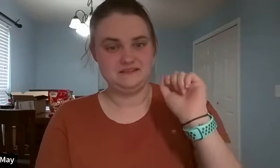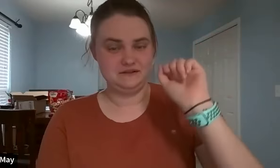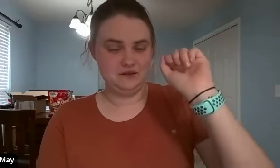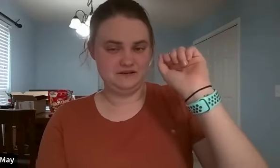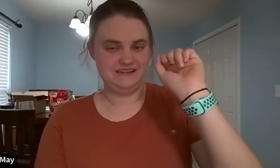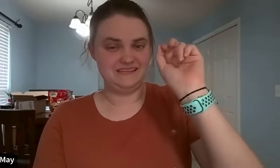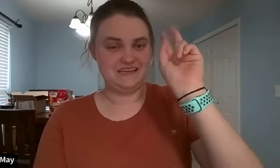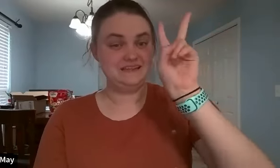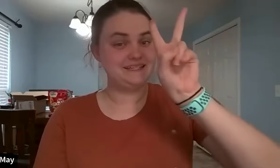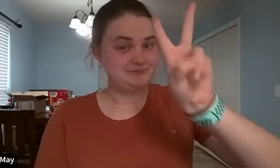So here it is again.